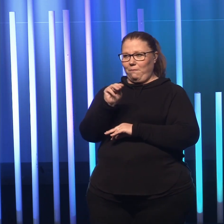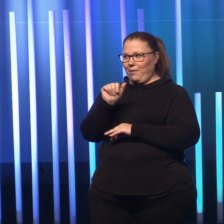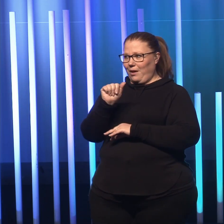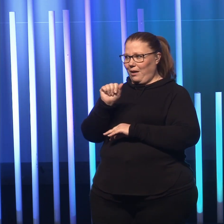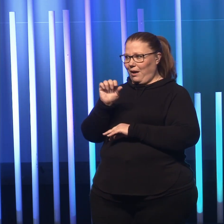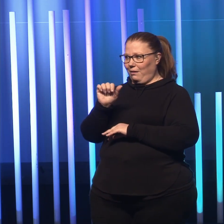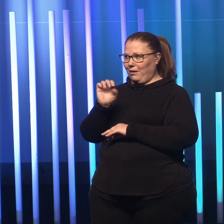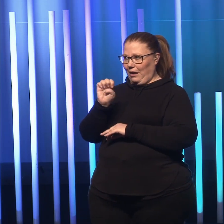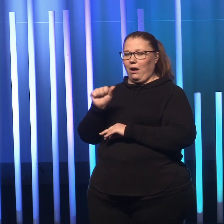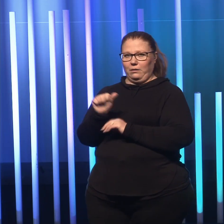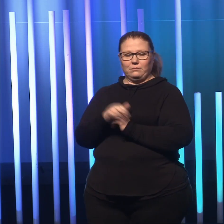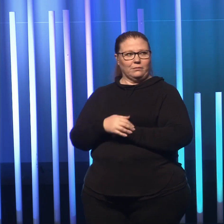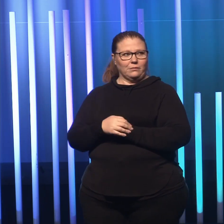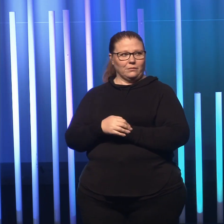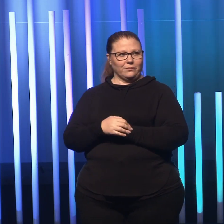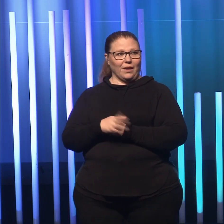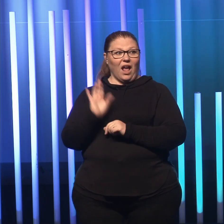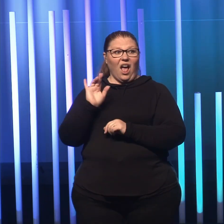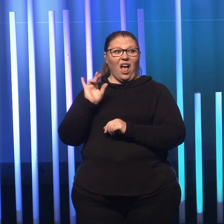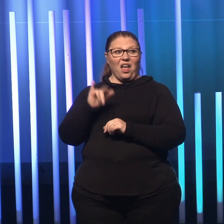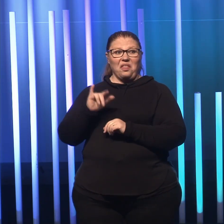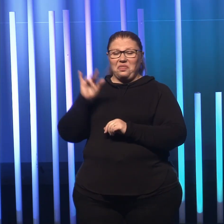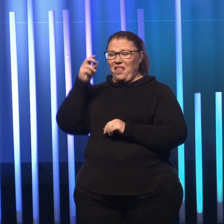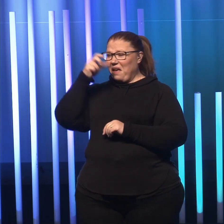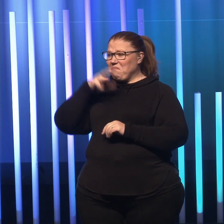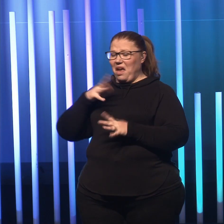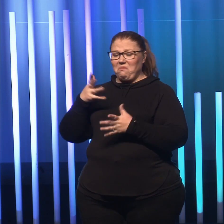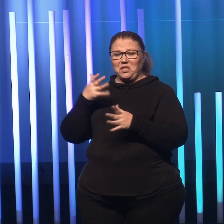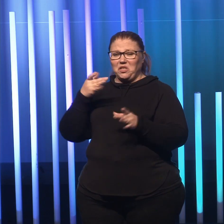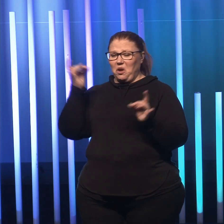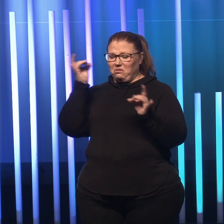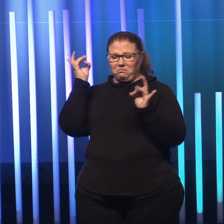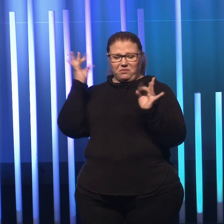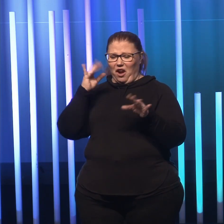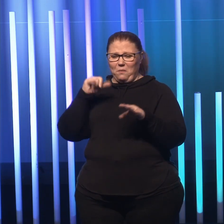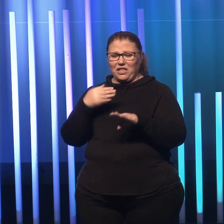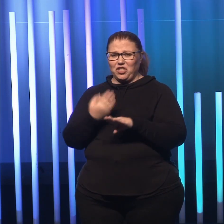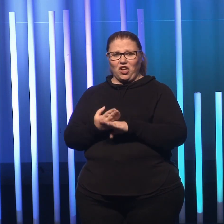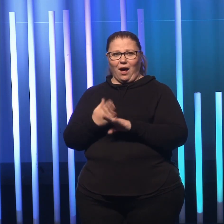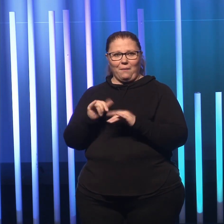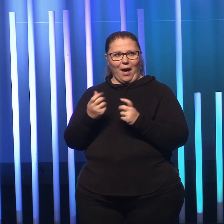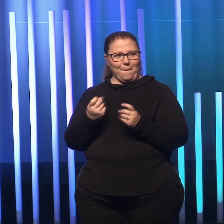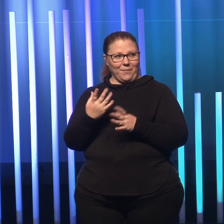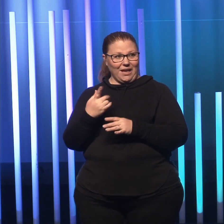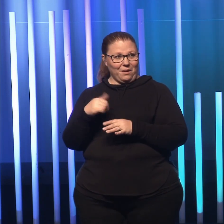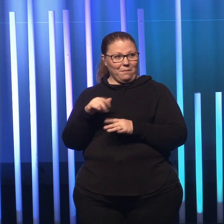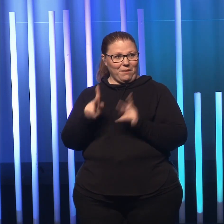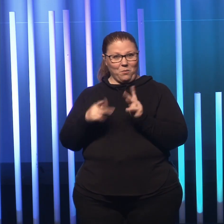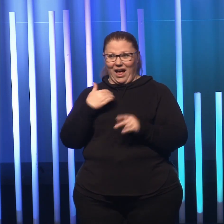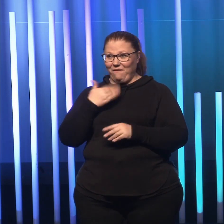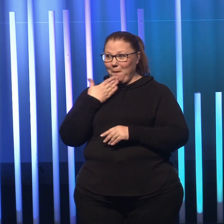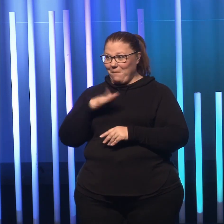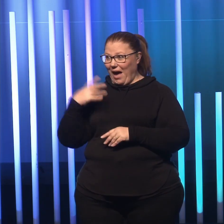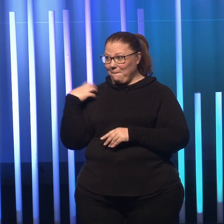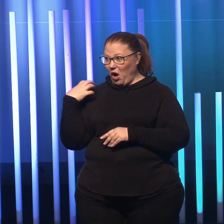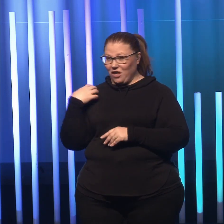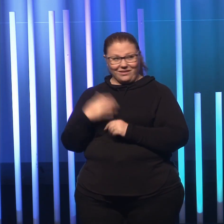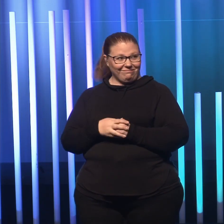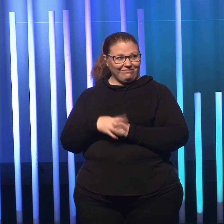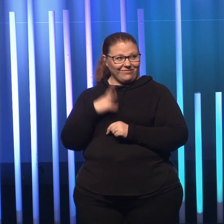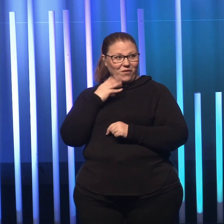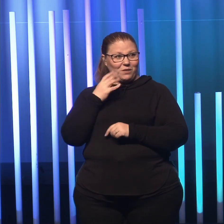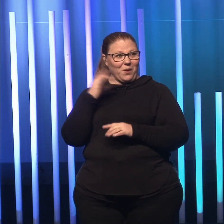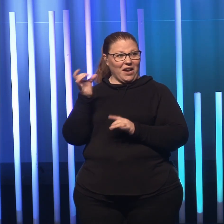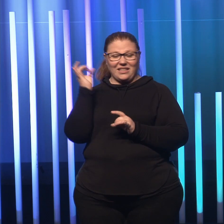Herod's sons. Now, this dude was so bad at his job. So bad. How many of y'all ever had a bad boss? You ever experienced a bad